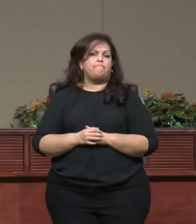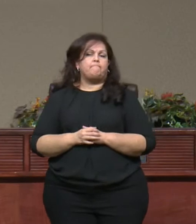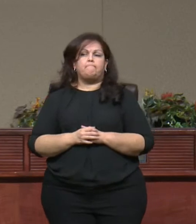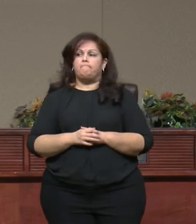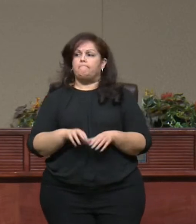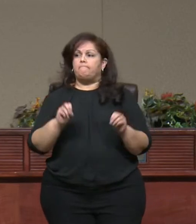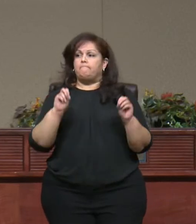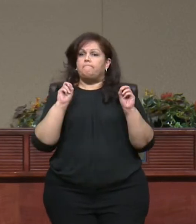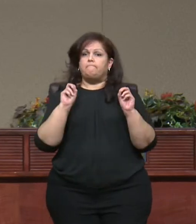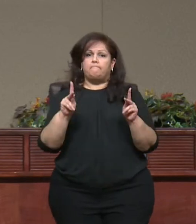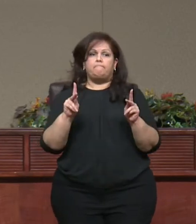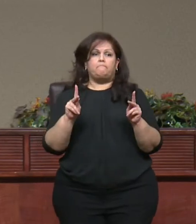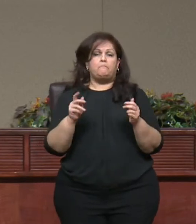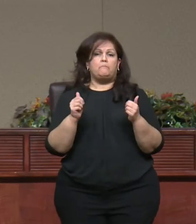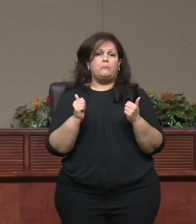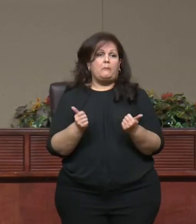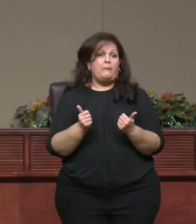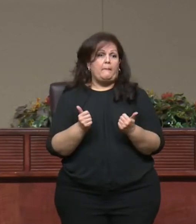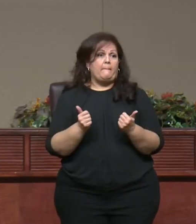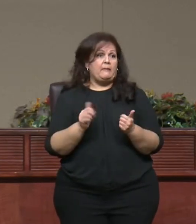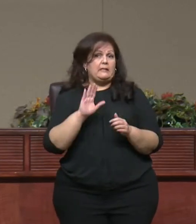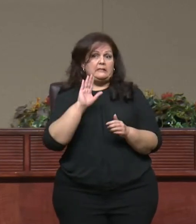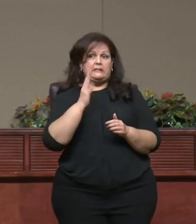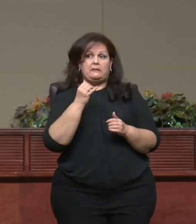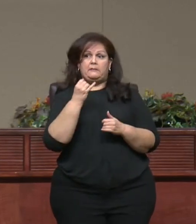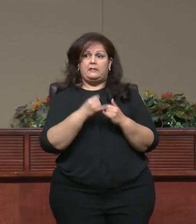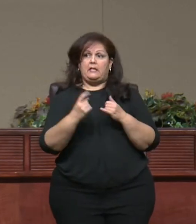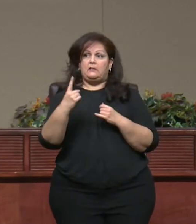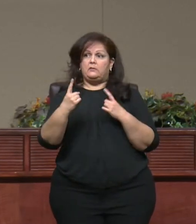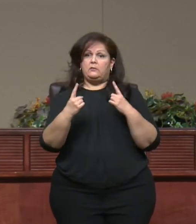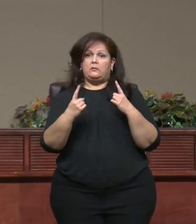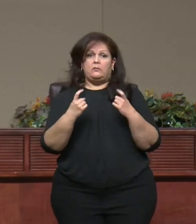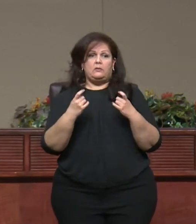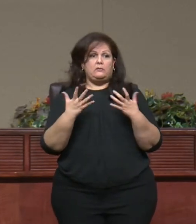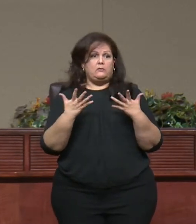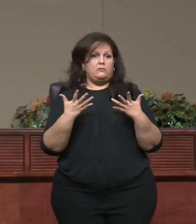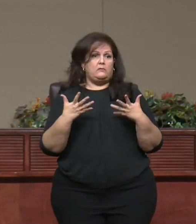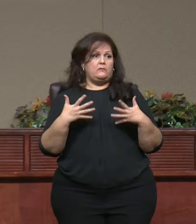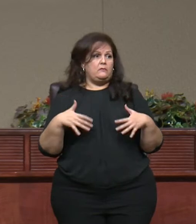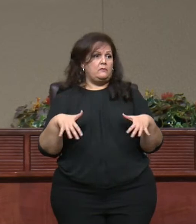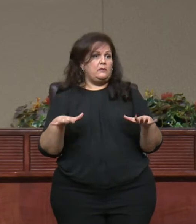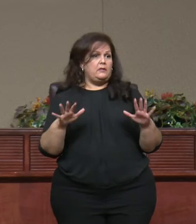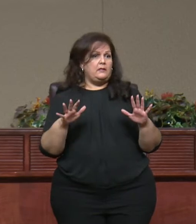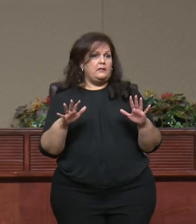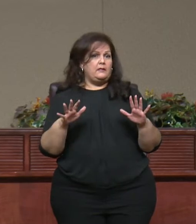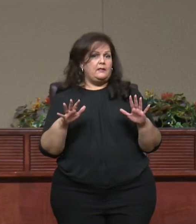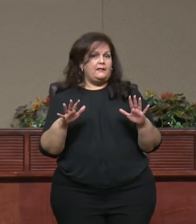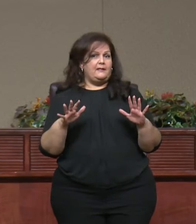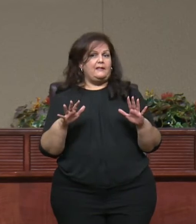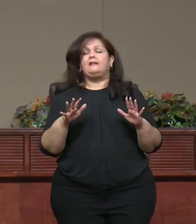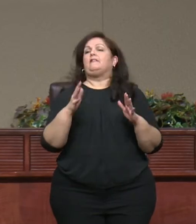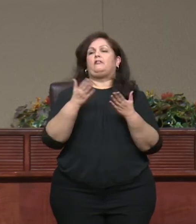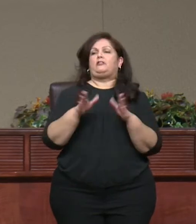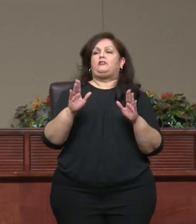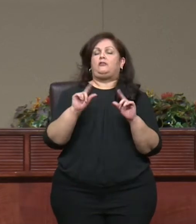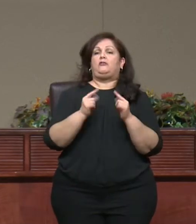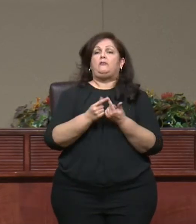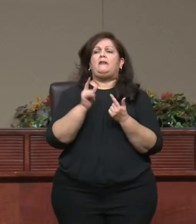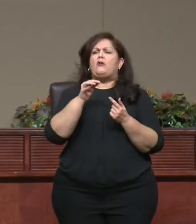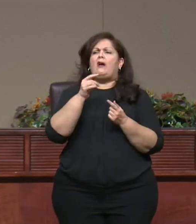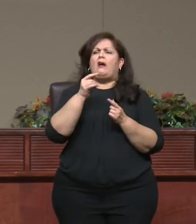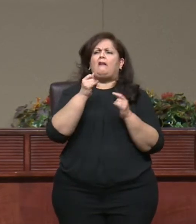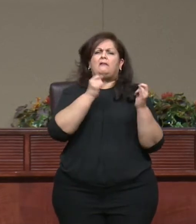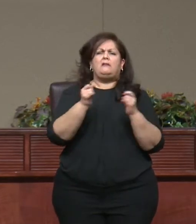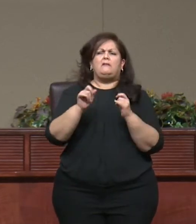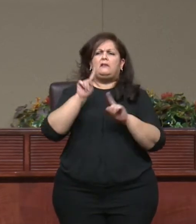Okay. It appears that that is the last question, at least for the general group. If you have individual